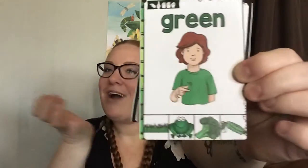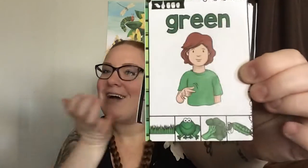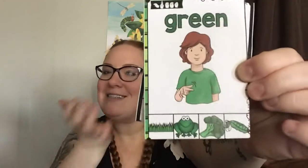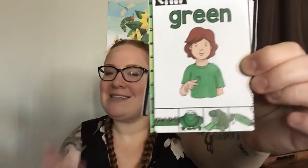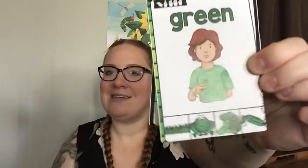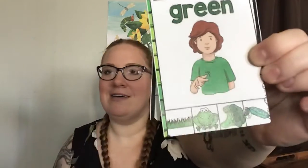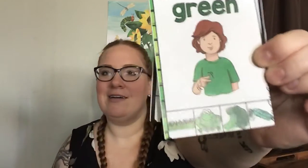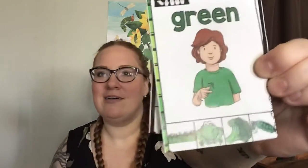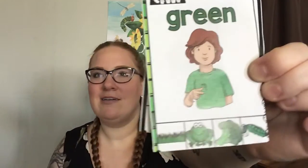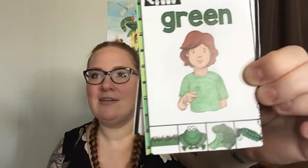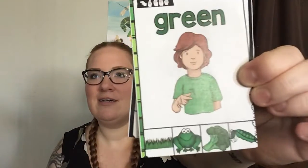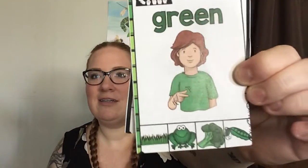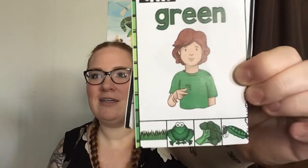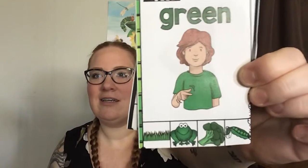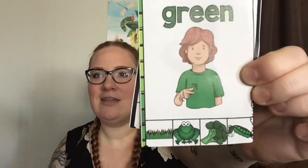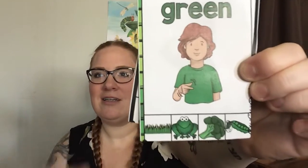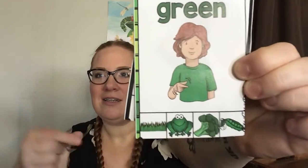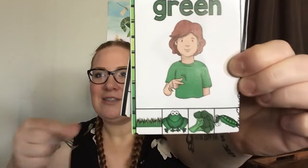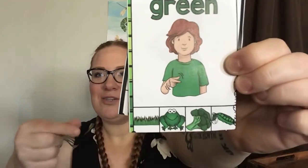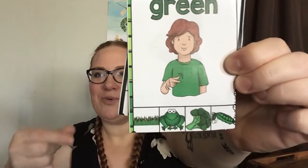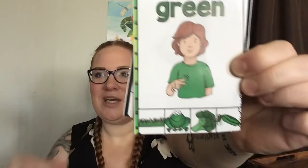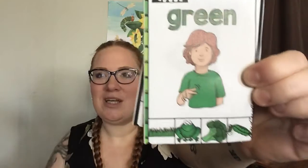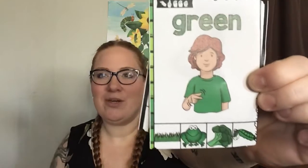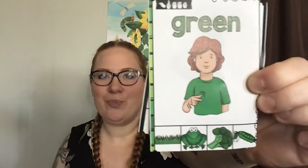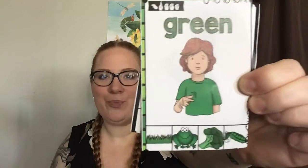grass is green.